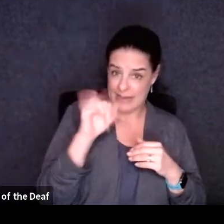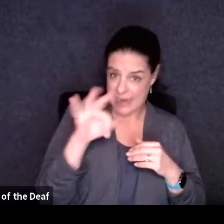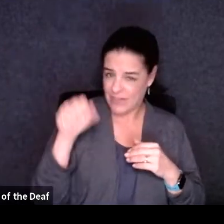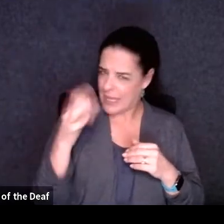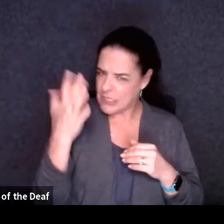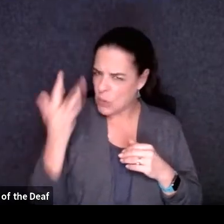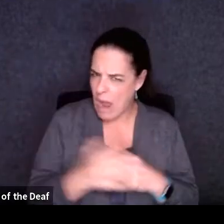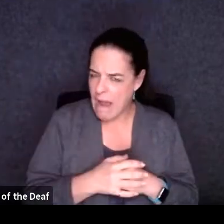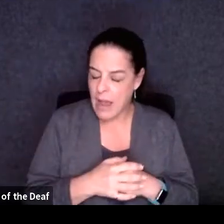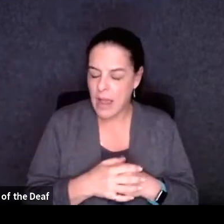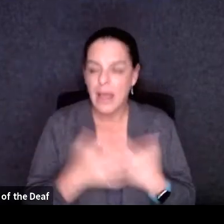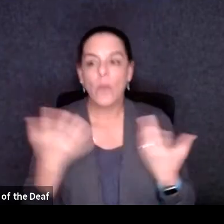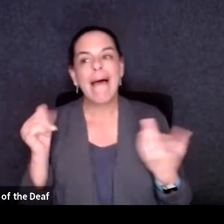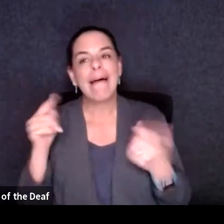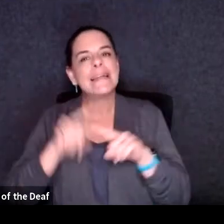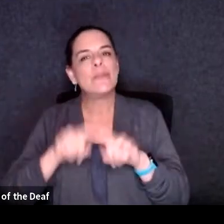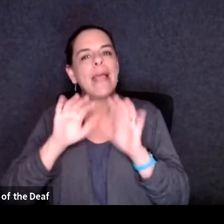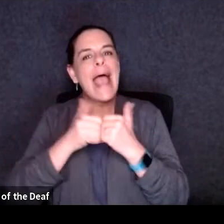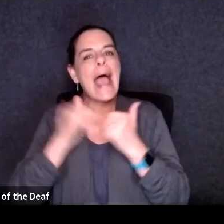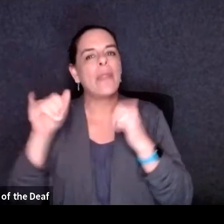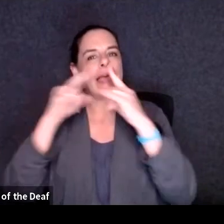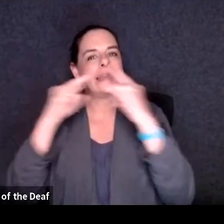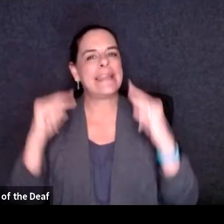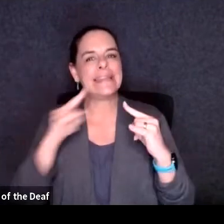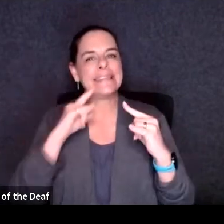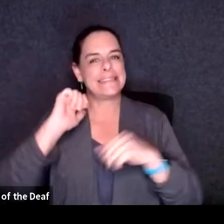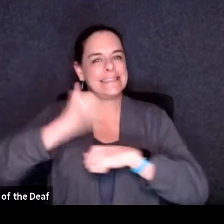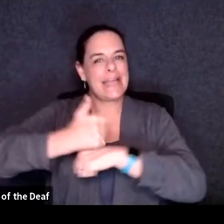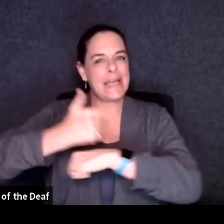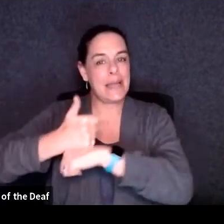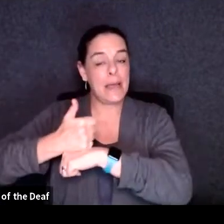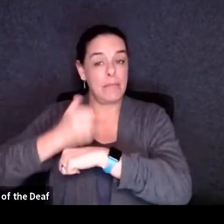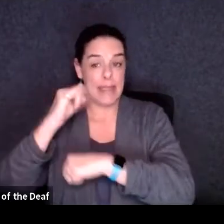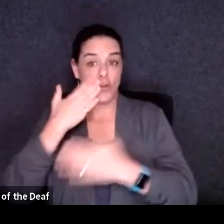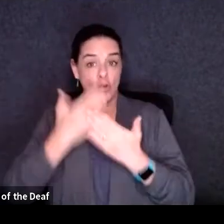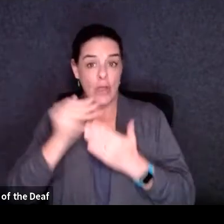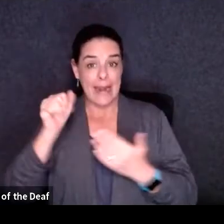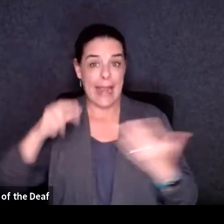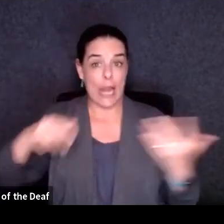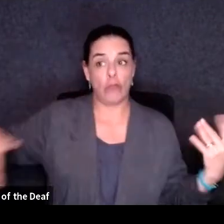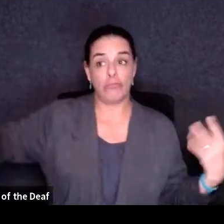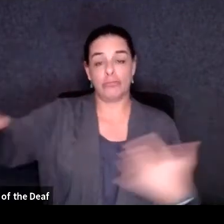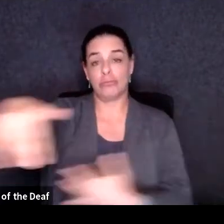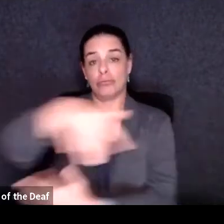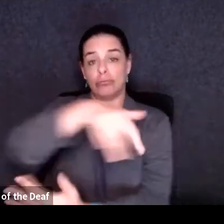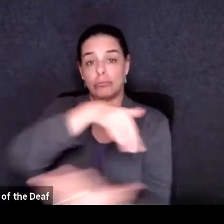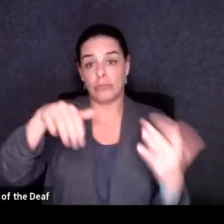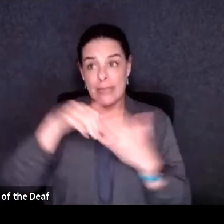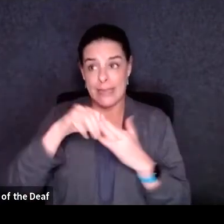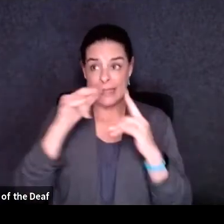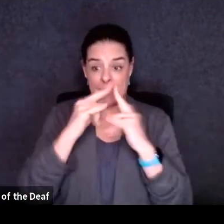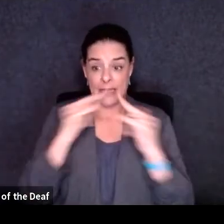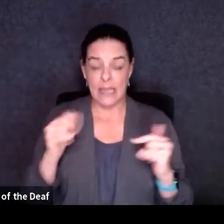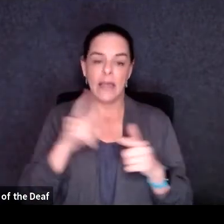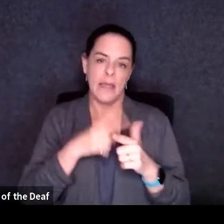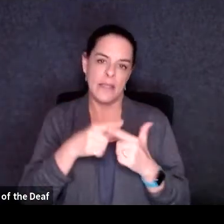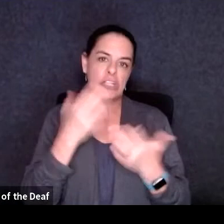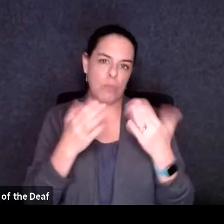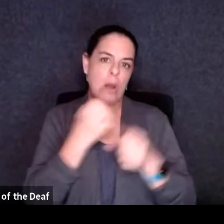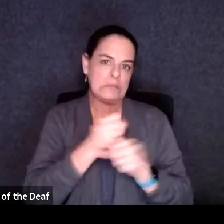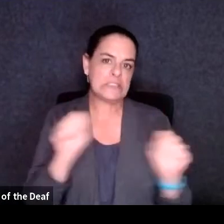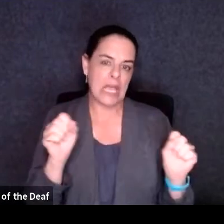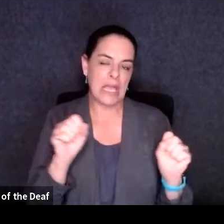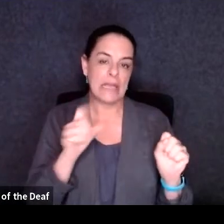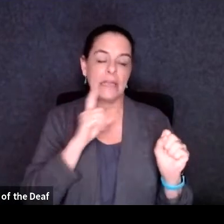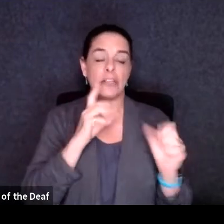Well, it kind of depends probably on how the tent's set up. So if there's really good ventilation and air circulation in the tents, then they probably are. There's